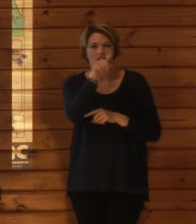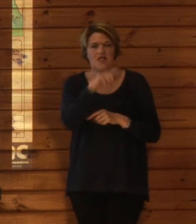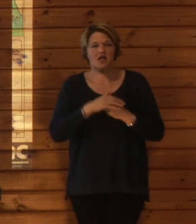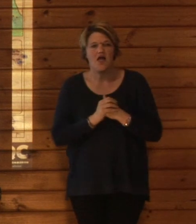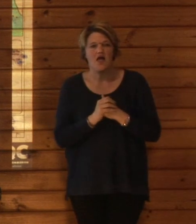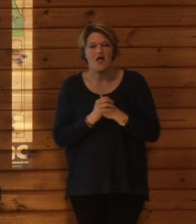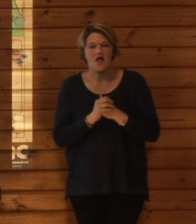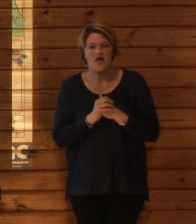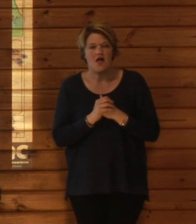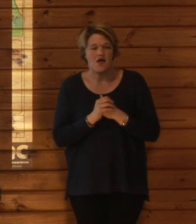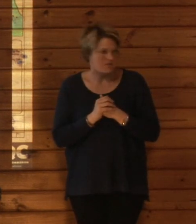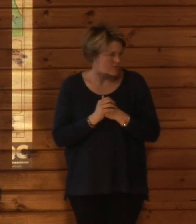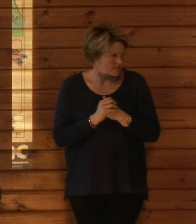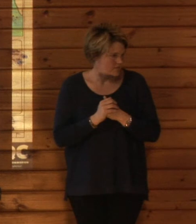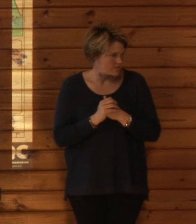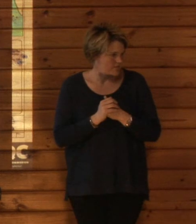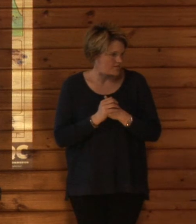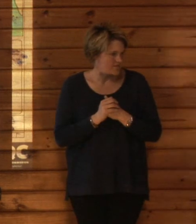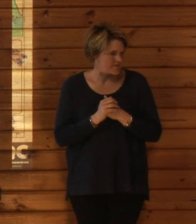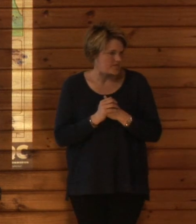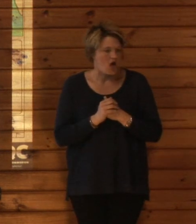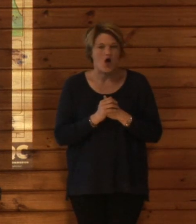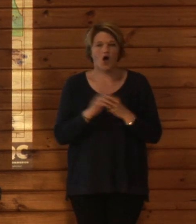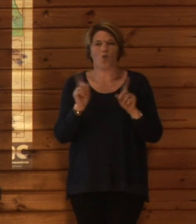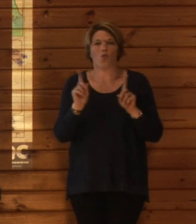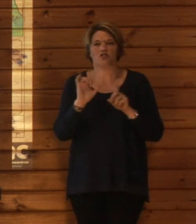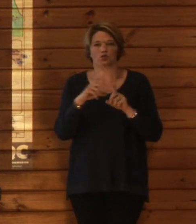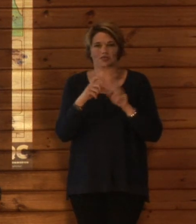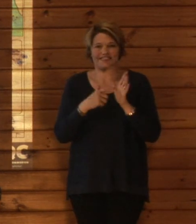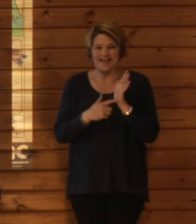This here is all measured relative to ground level on this map.